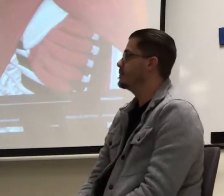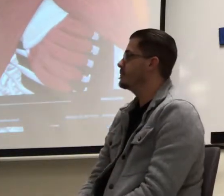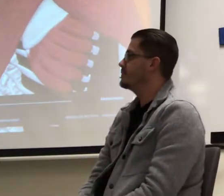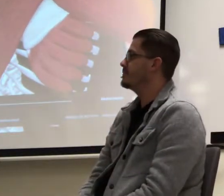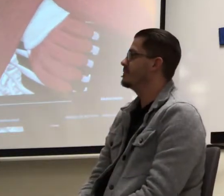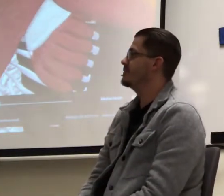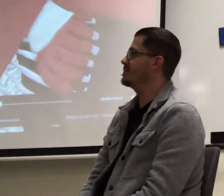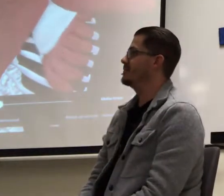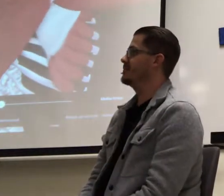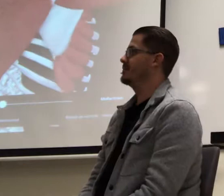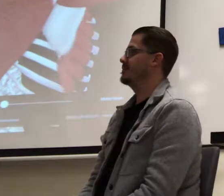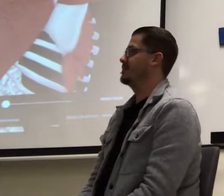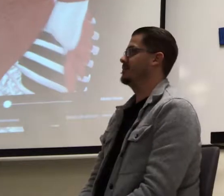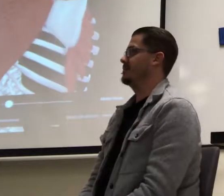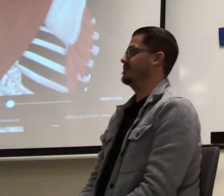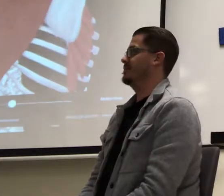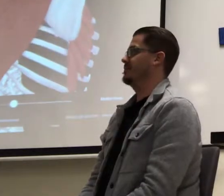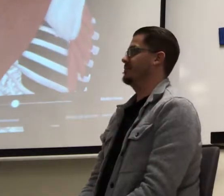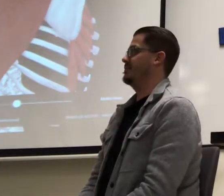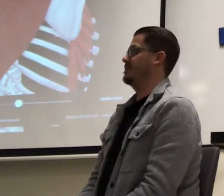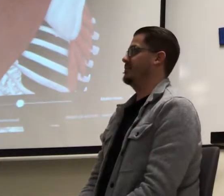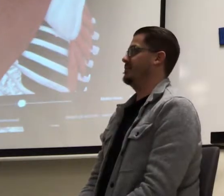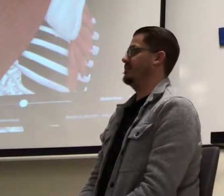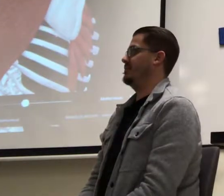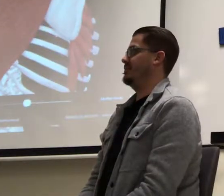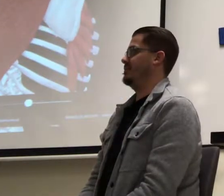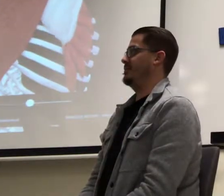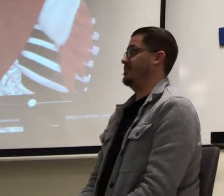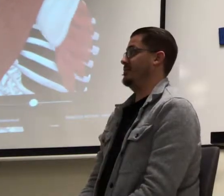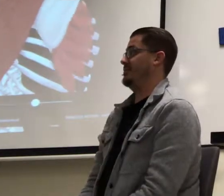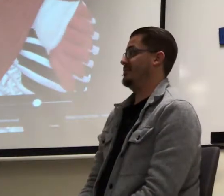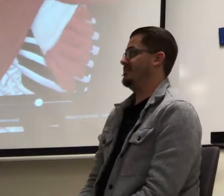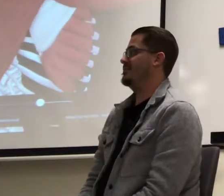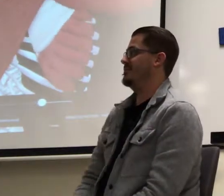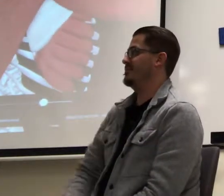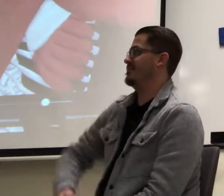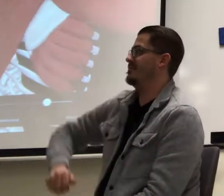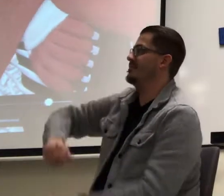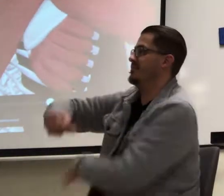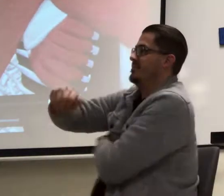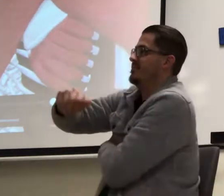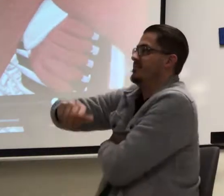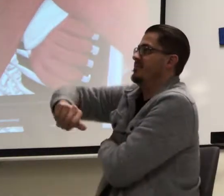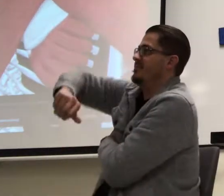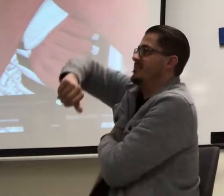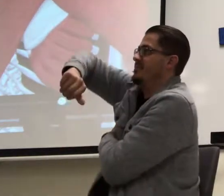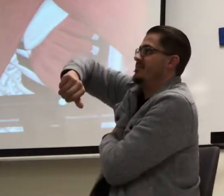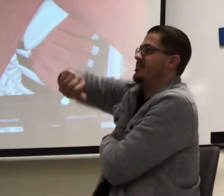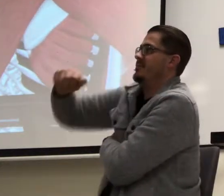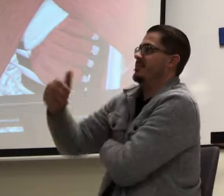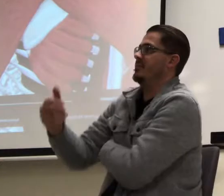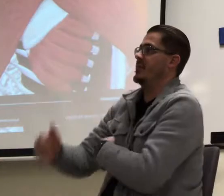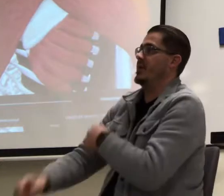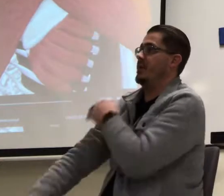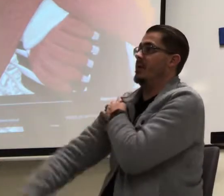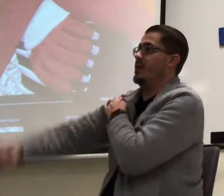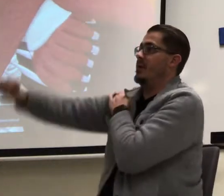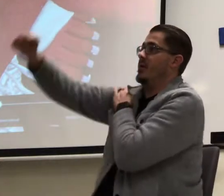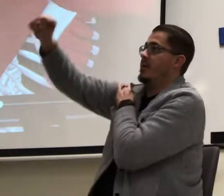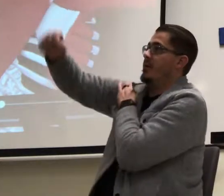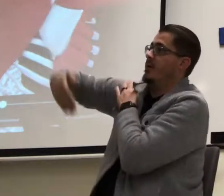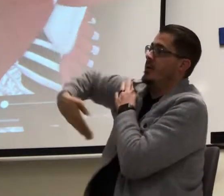So that's what I'm thinking of when I wrote this notation for you, increased movement. You can have inferior